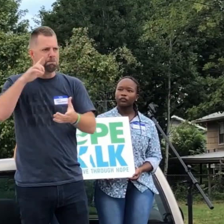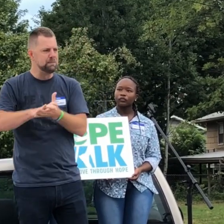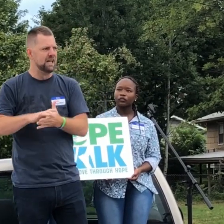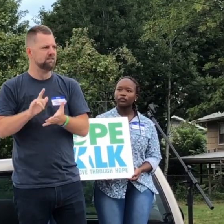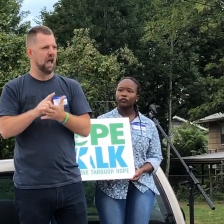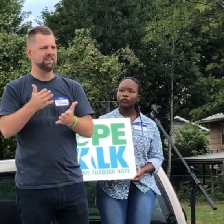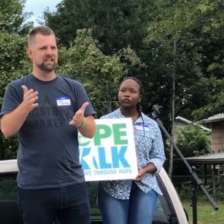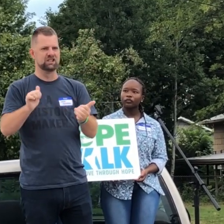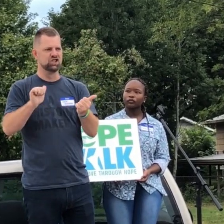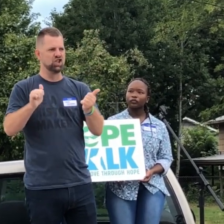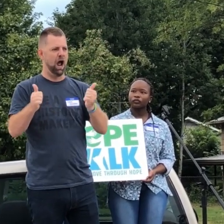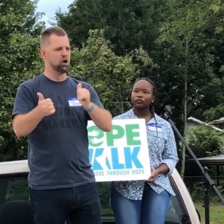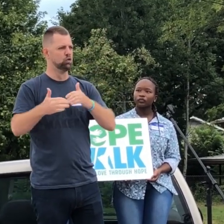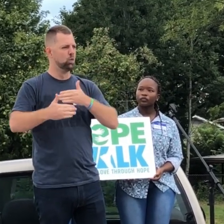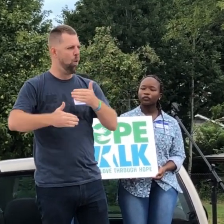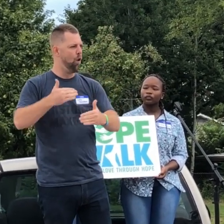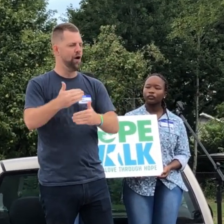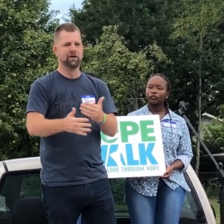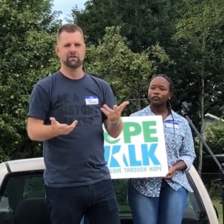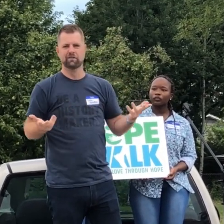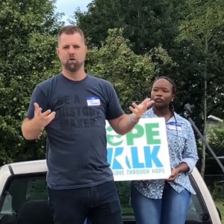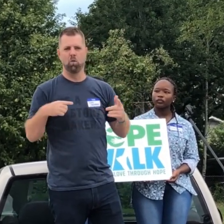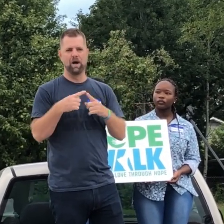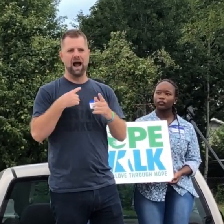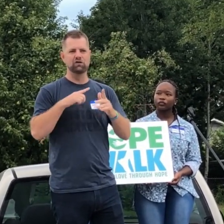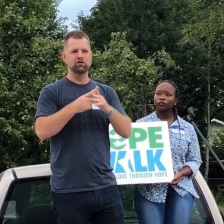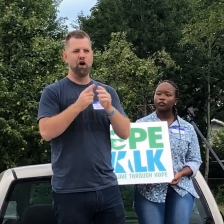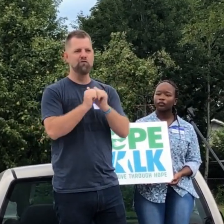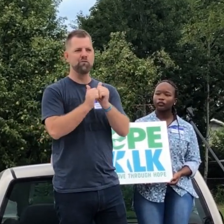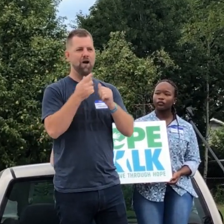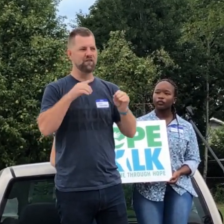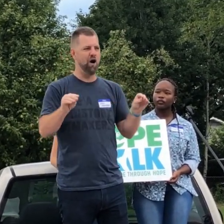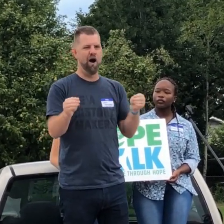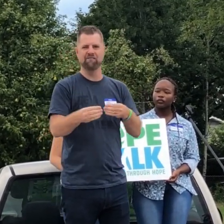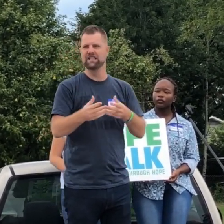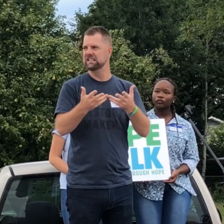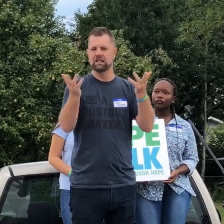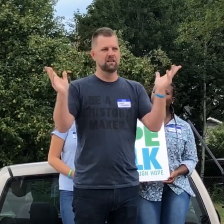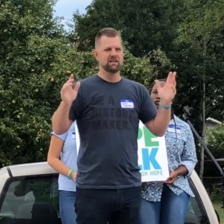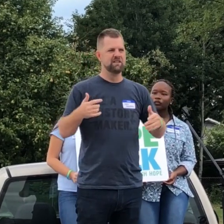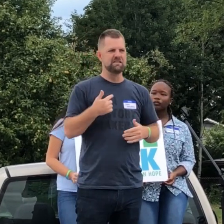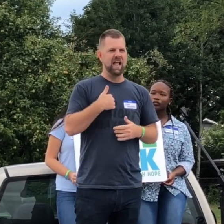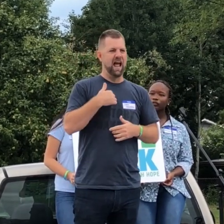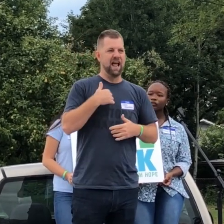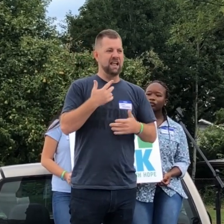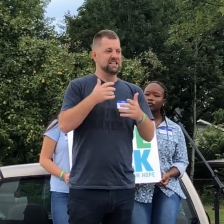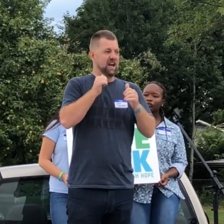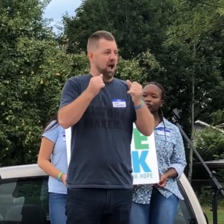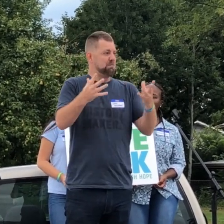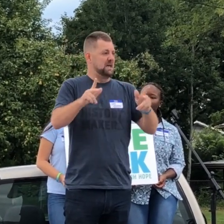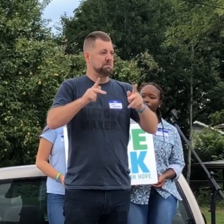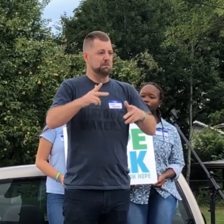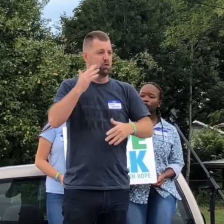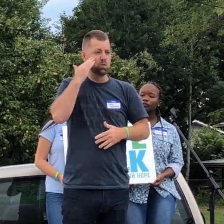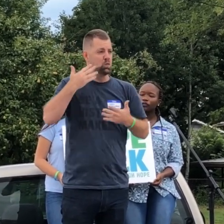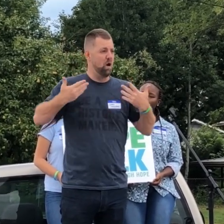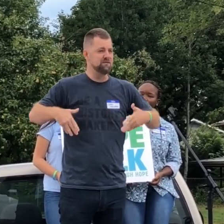some people in who can't believe that change can happen, that change will keep going. And that's why I'm running for office, because not